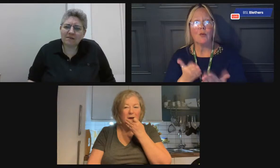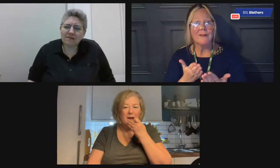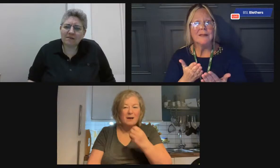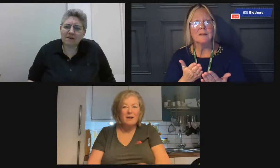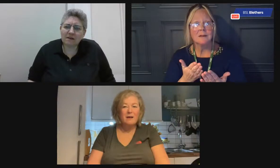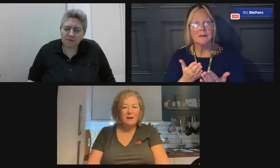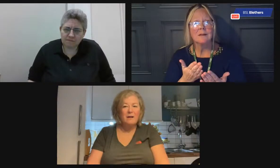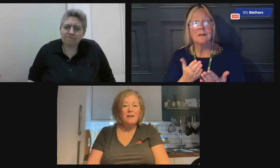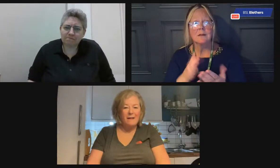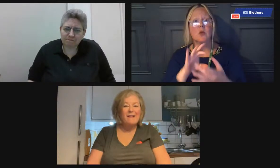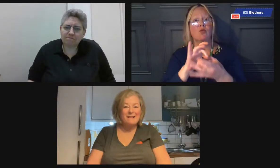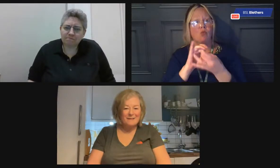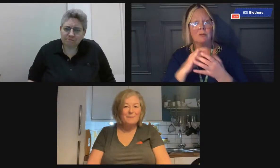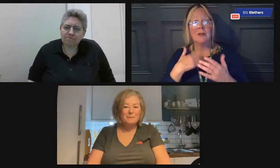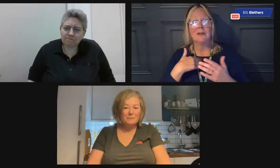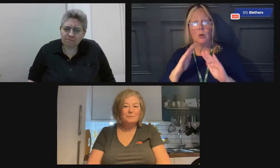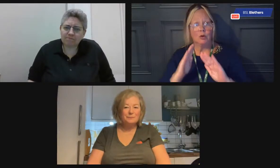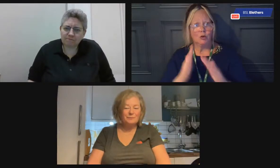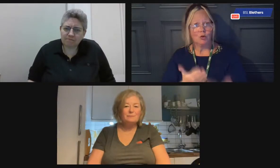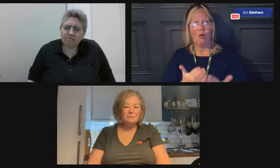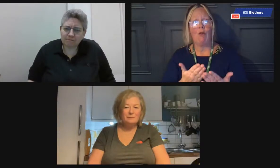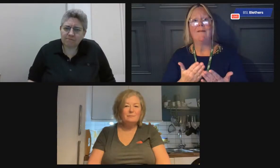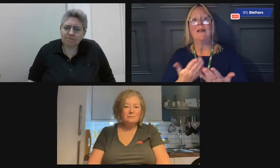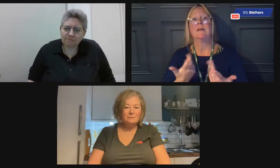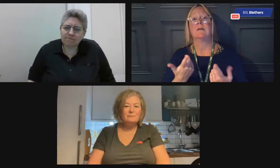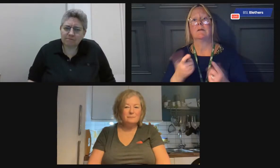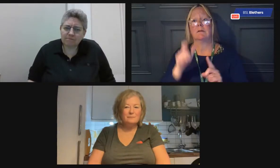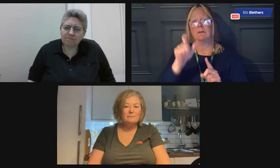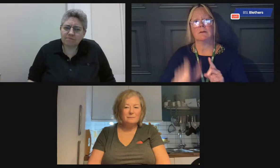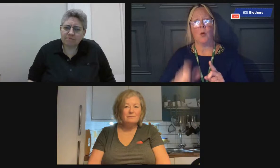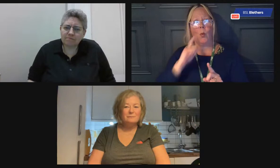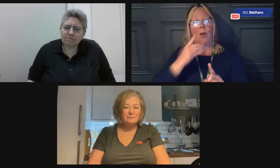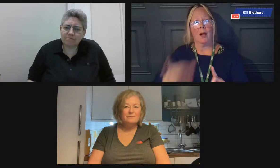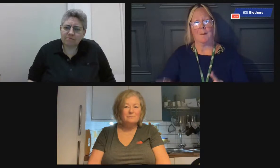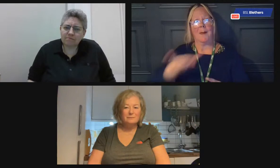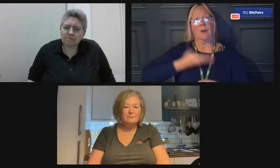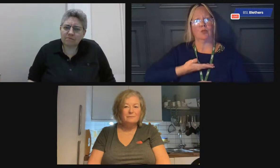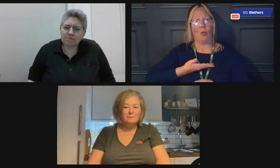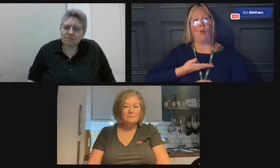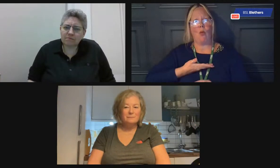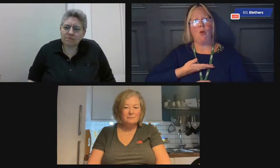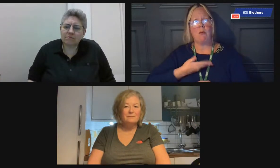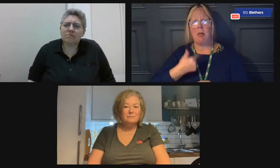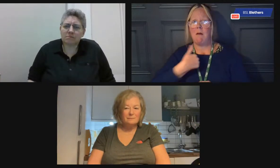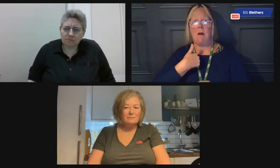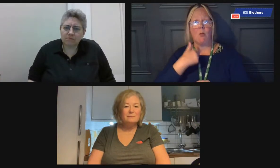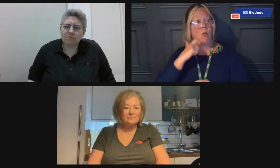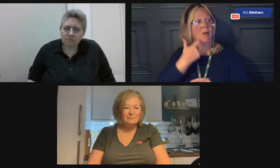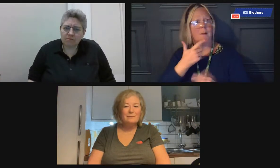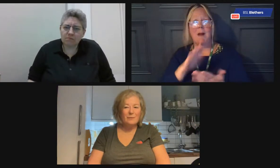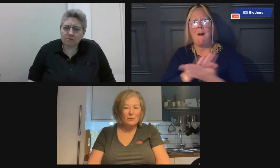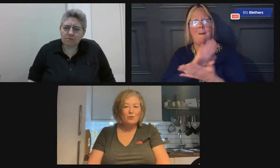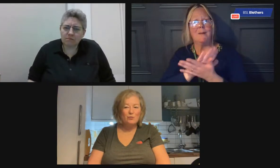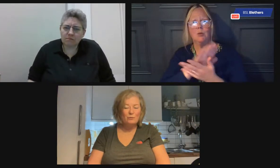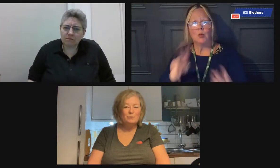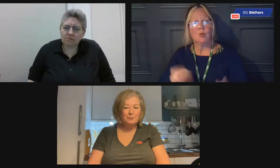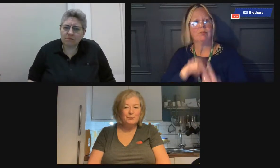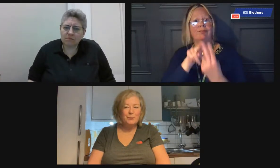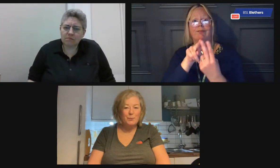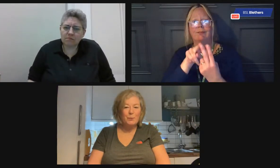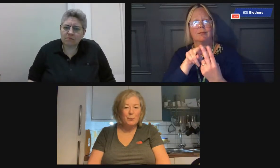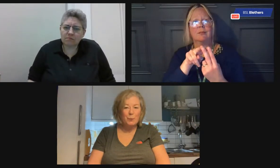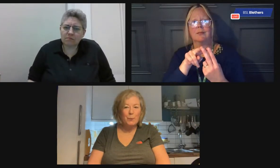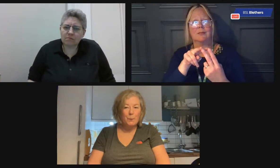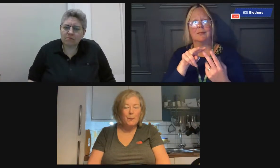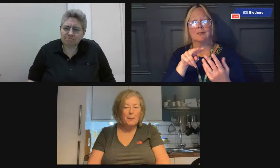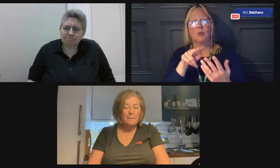Please contact us, contact our service, get in touch with our service, and that will be passed on to me.